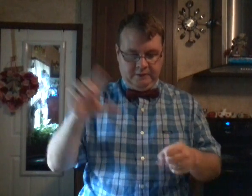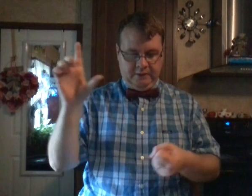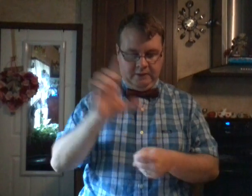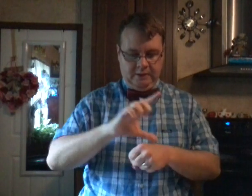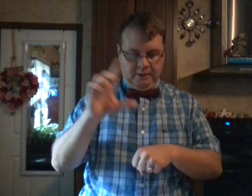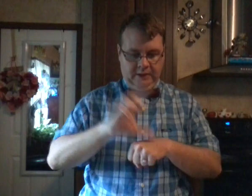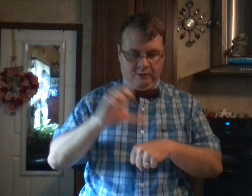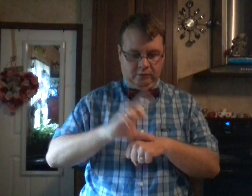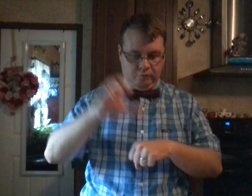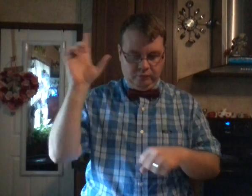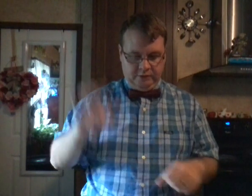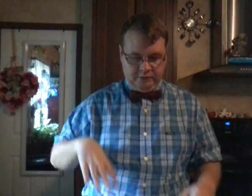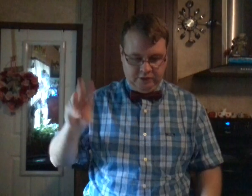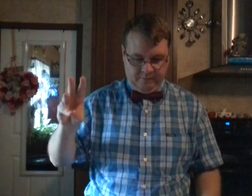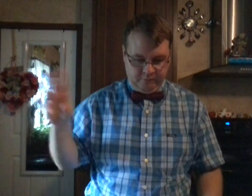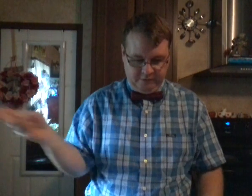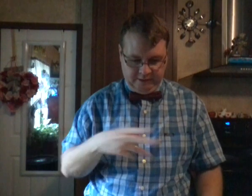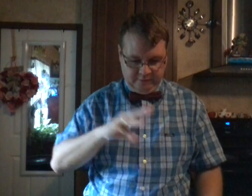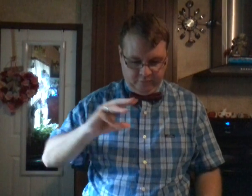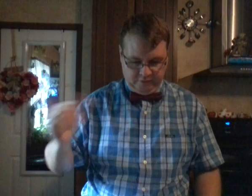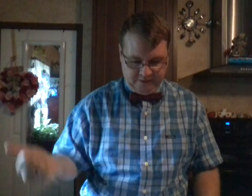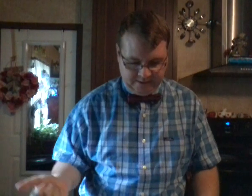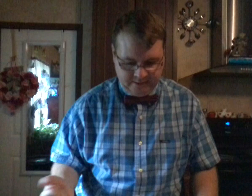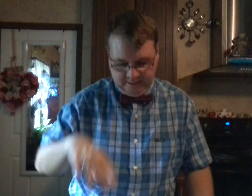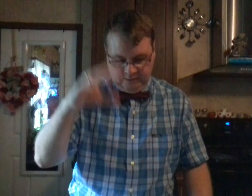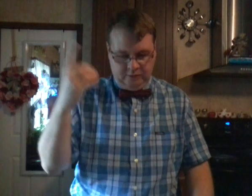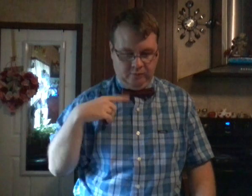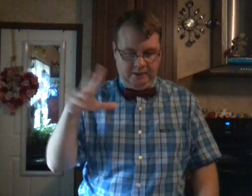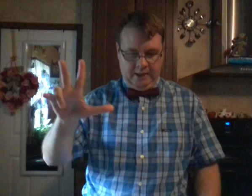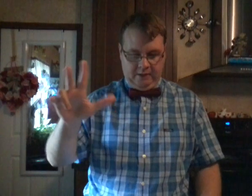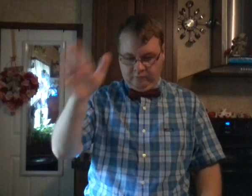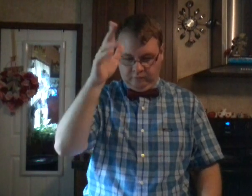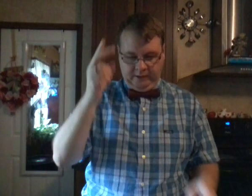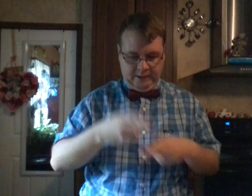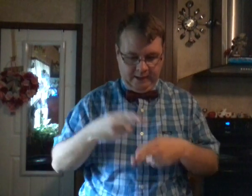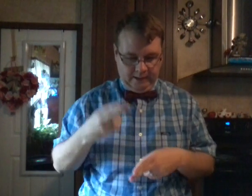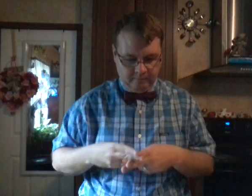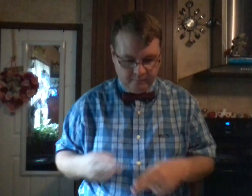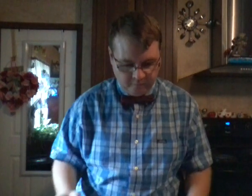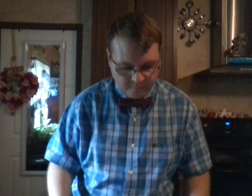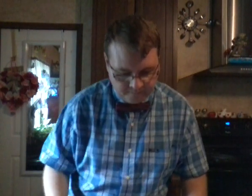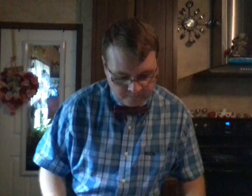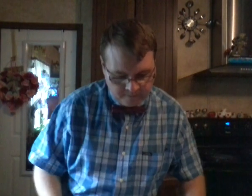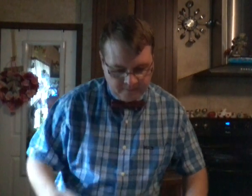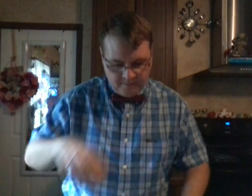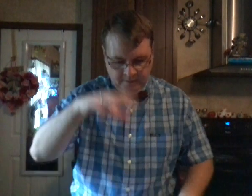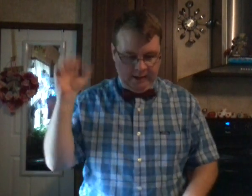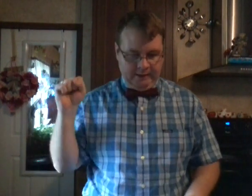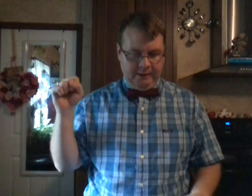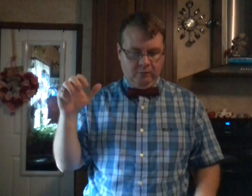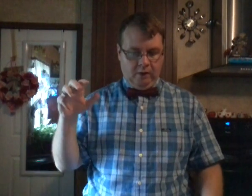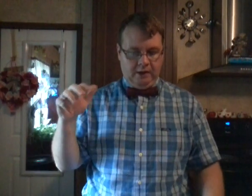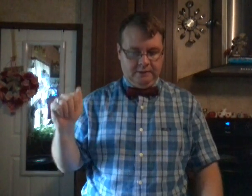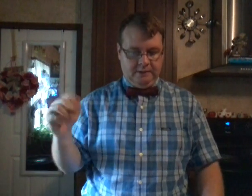in Luke chapter 6 verse 16. So he had three names. And he was